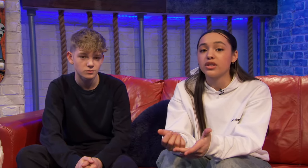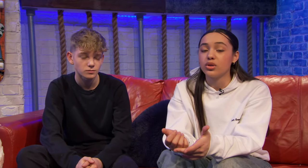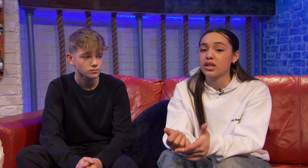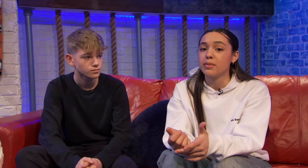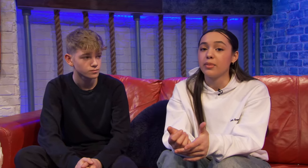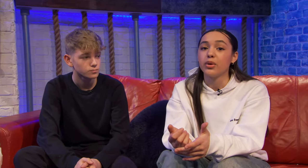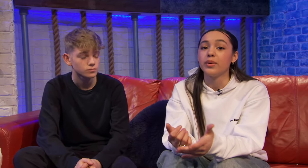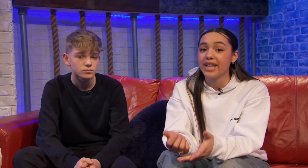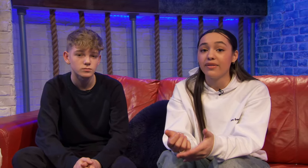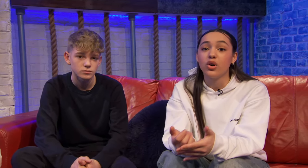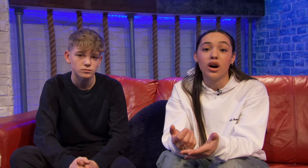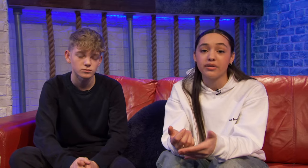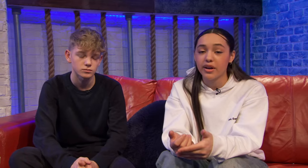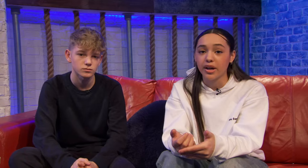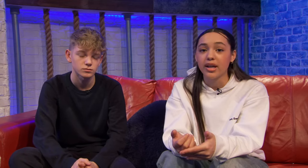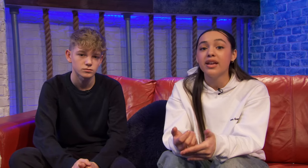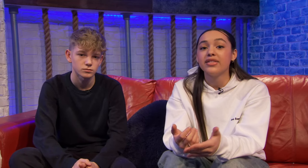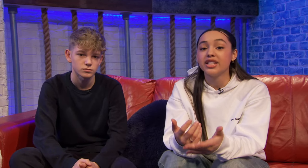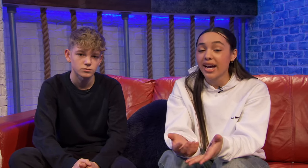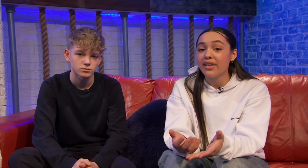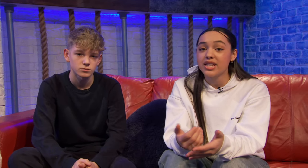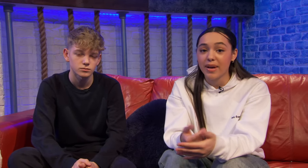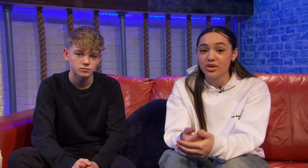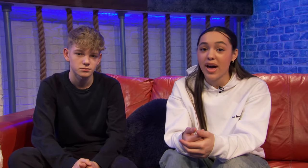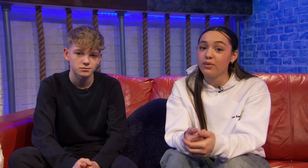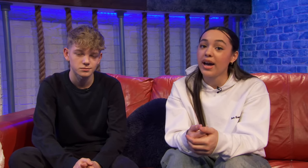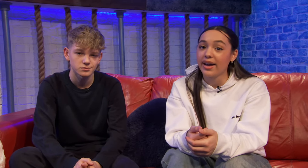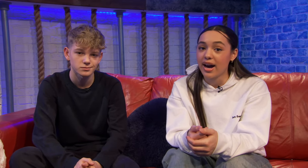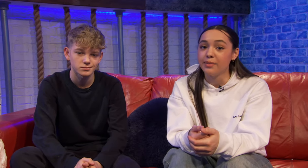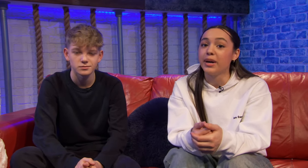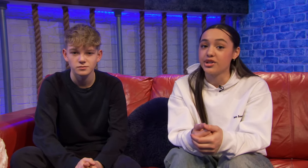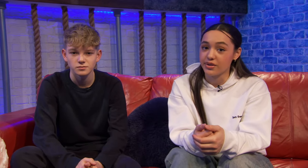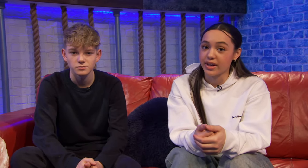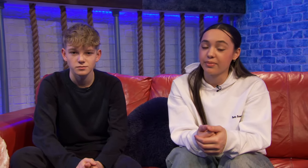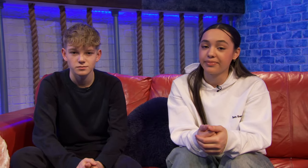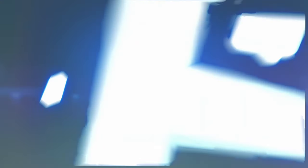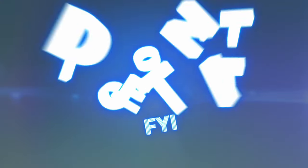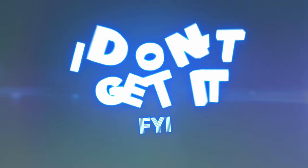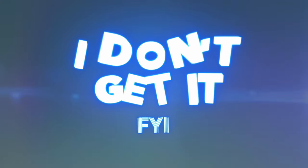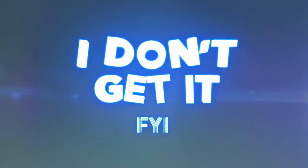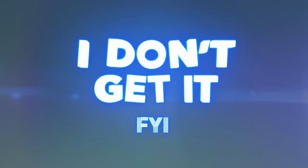confident talking to people who are deaf or hard of hearing, then check out this special FYI guide by Druvi.